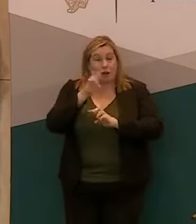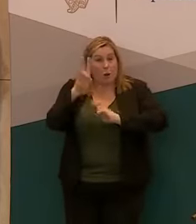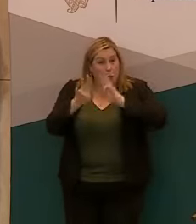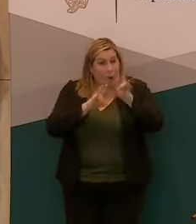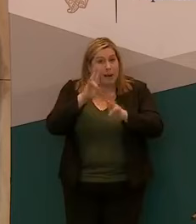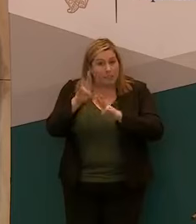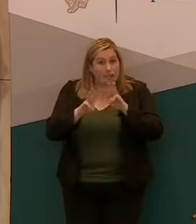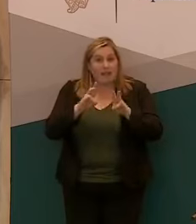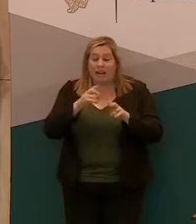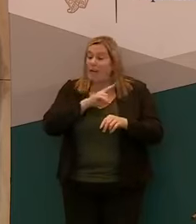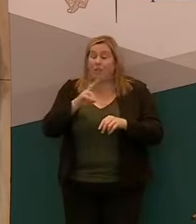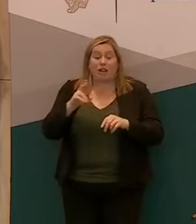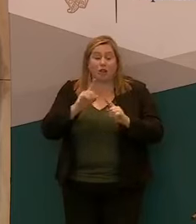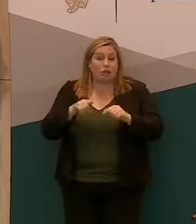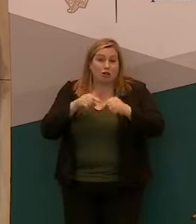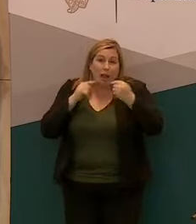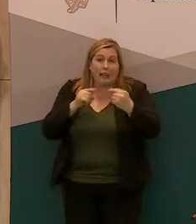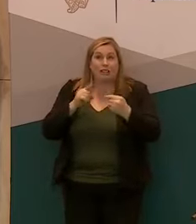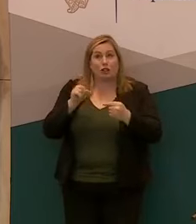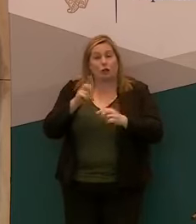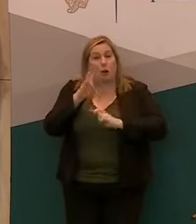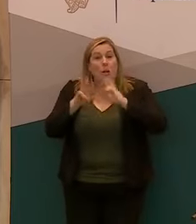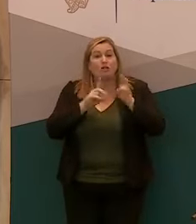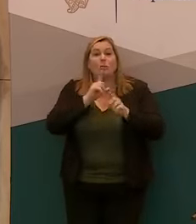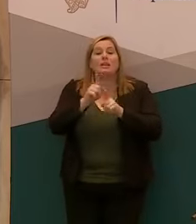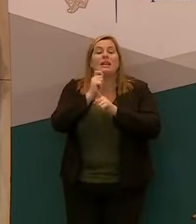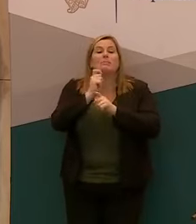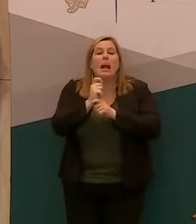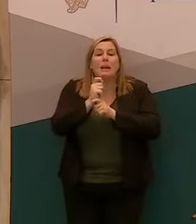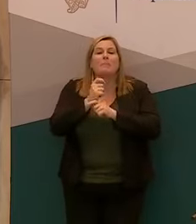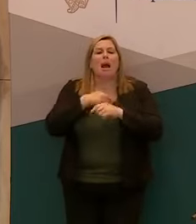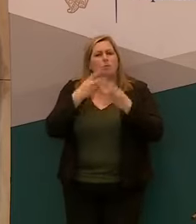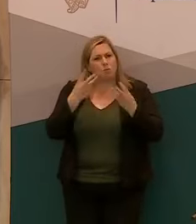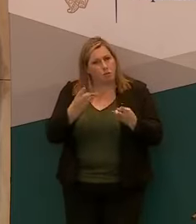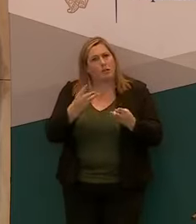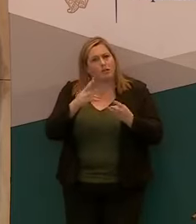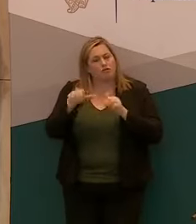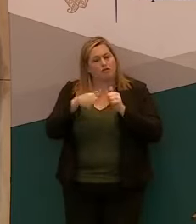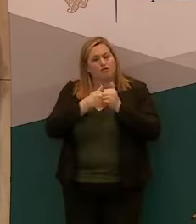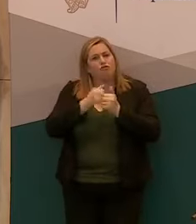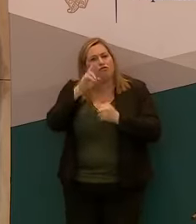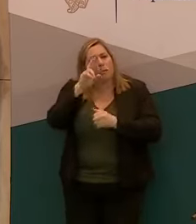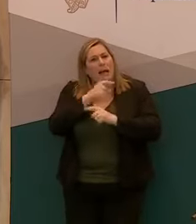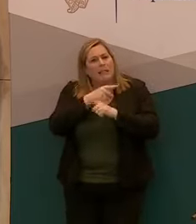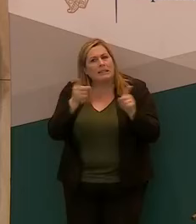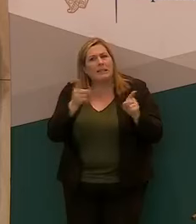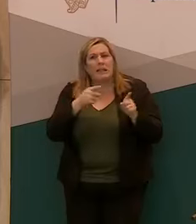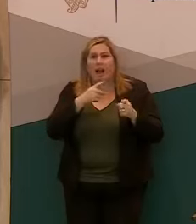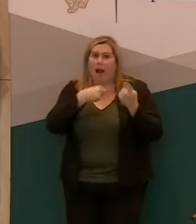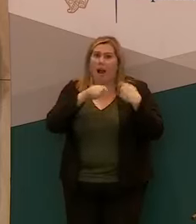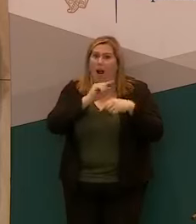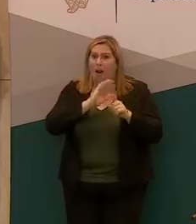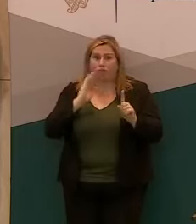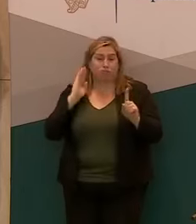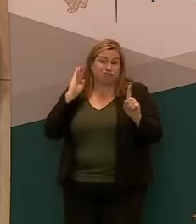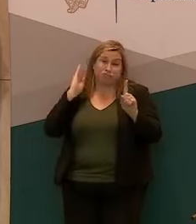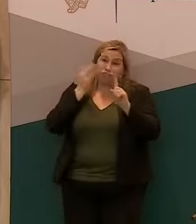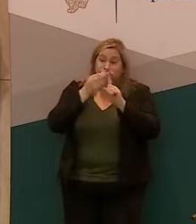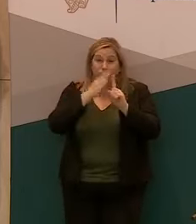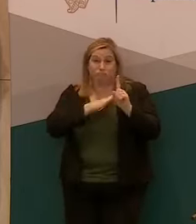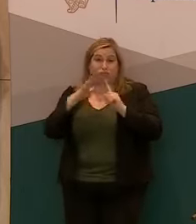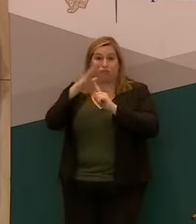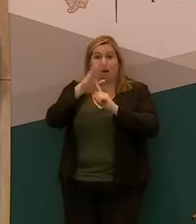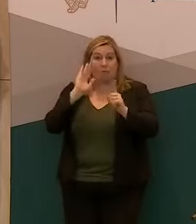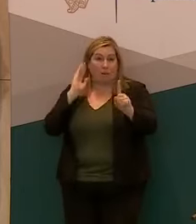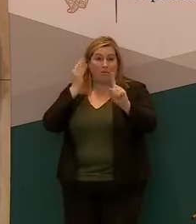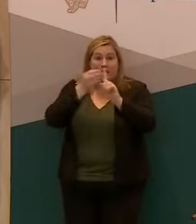not challenging the premise of the question that was based, but I do want to emphasise the point that the primary objective behind all of the efforts that we've